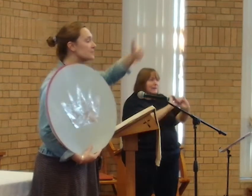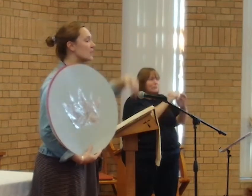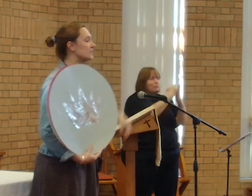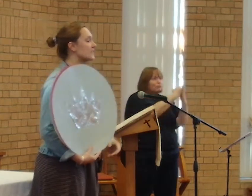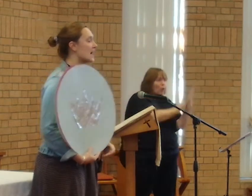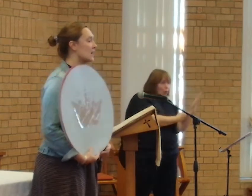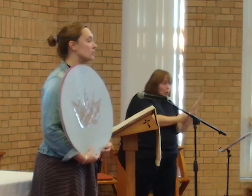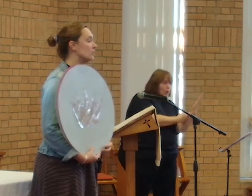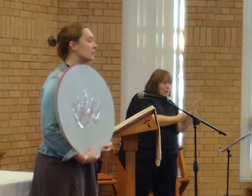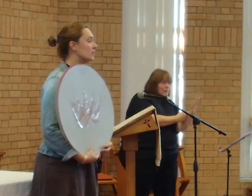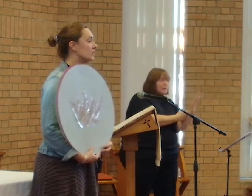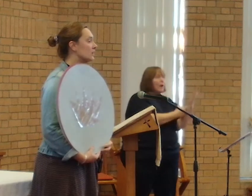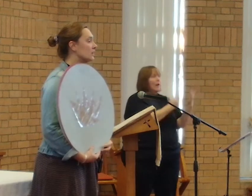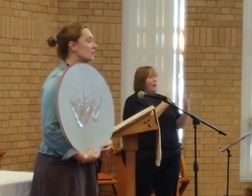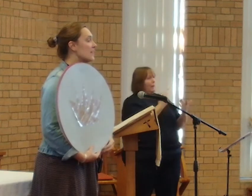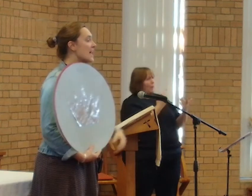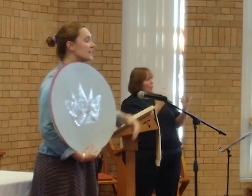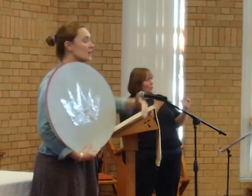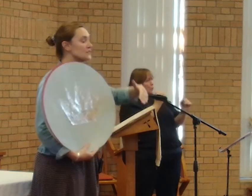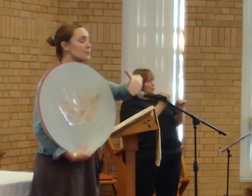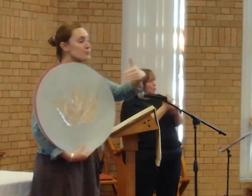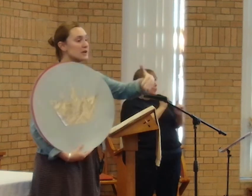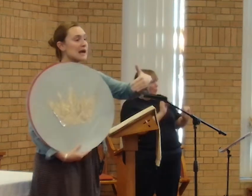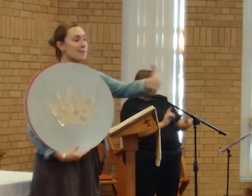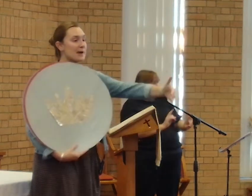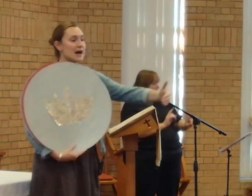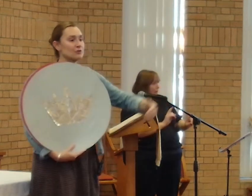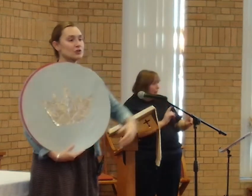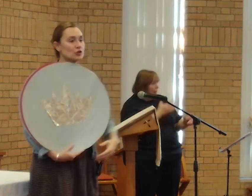world upside down. They're going